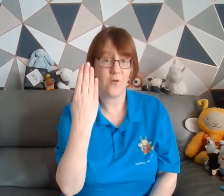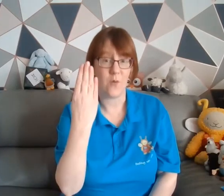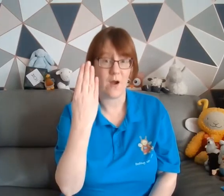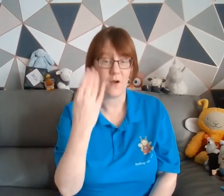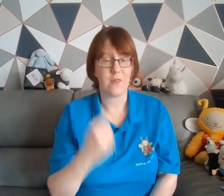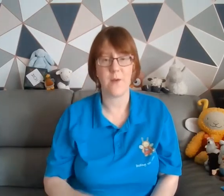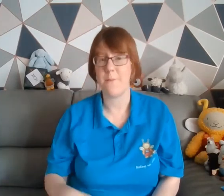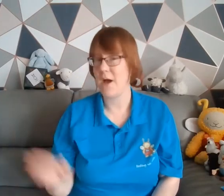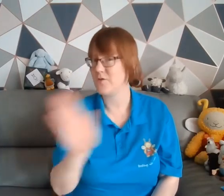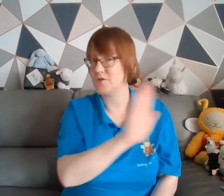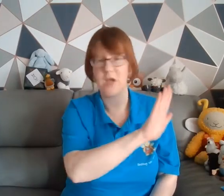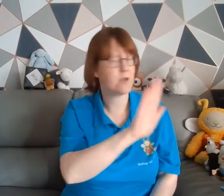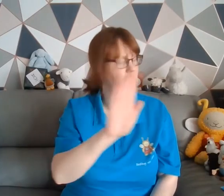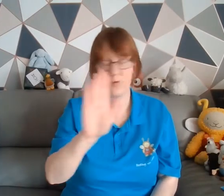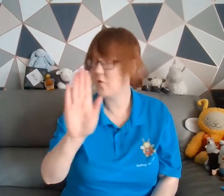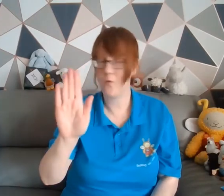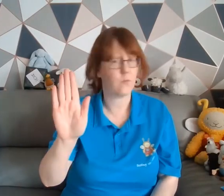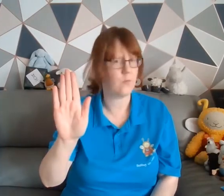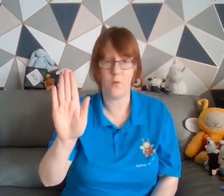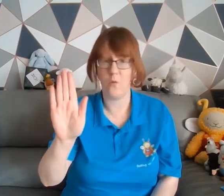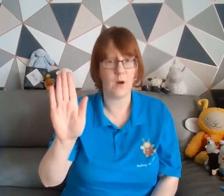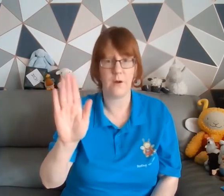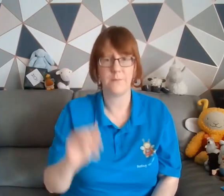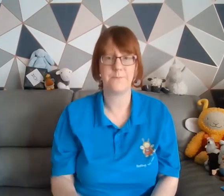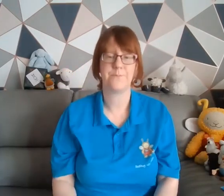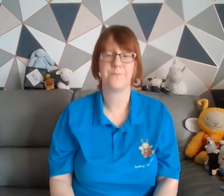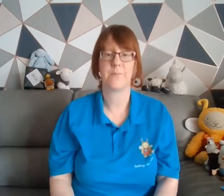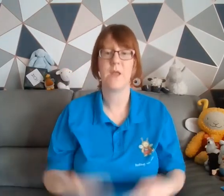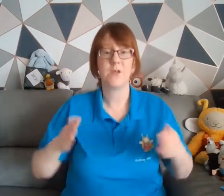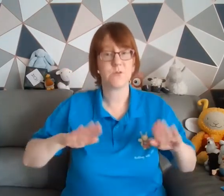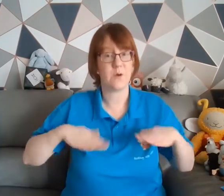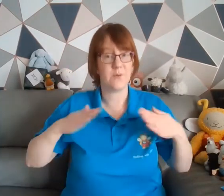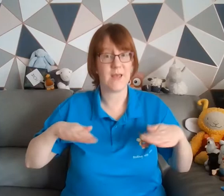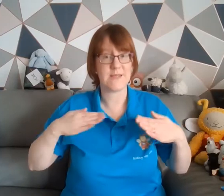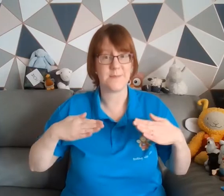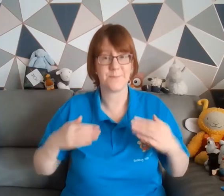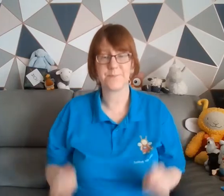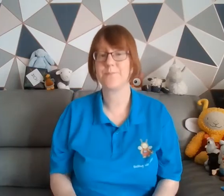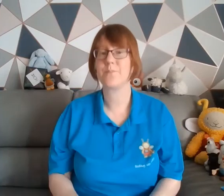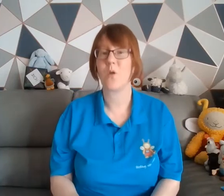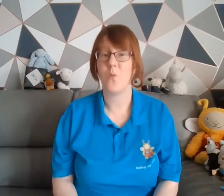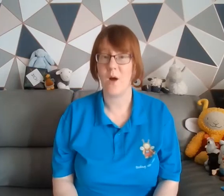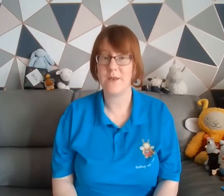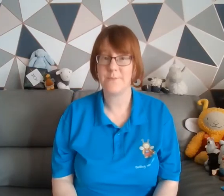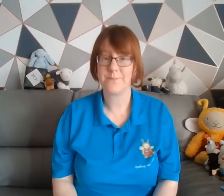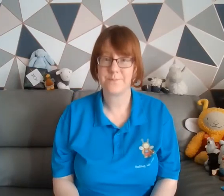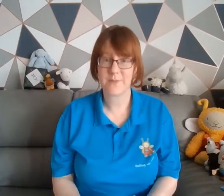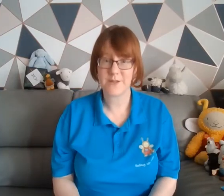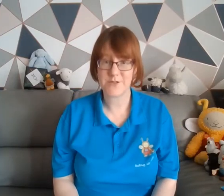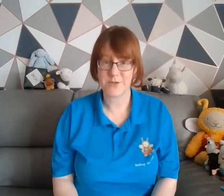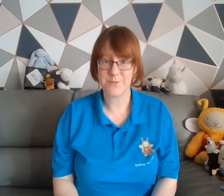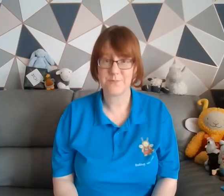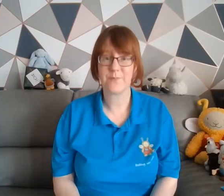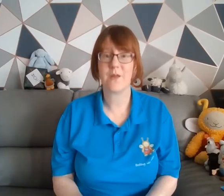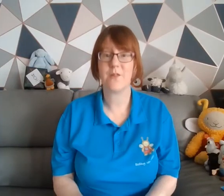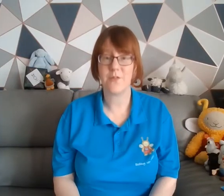four, the mouse said, no more. So are we ready? One, two, three.